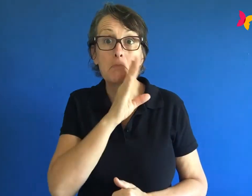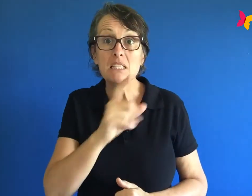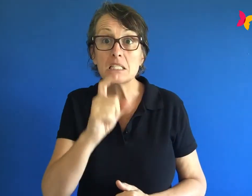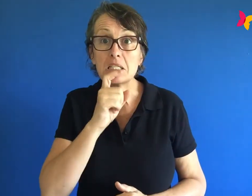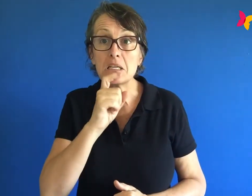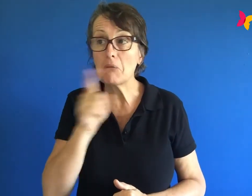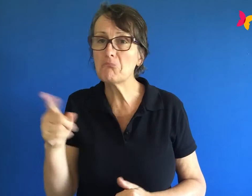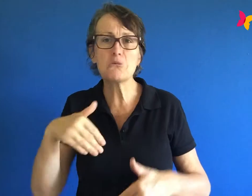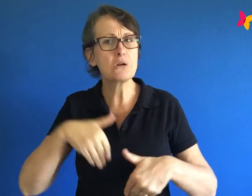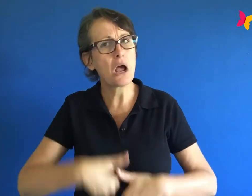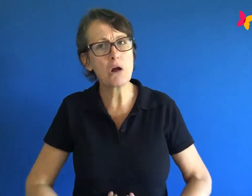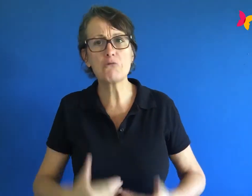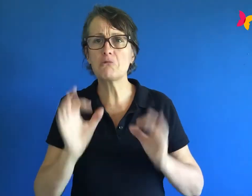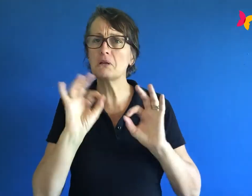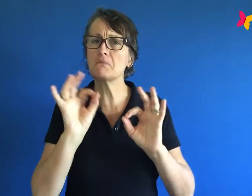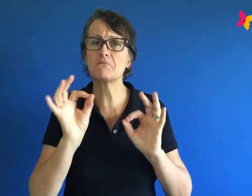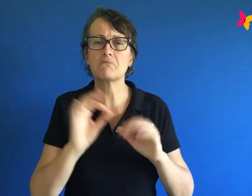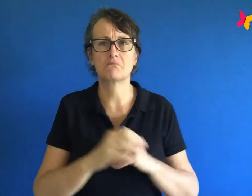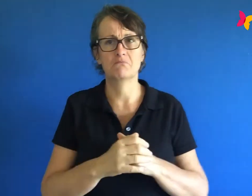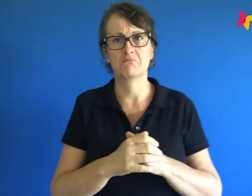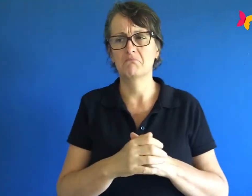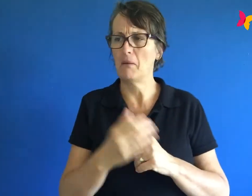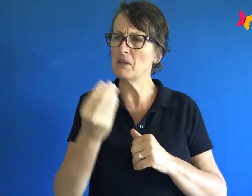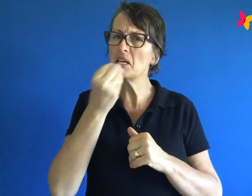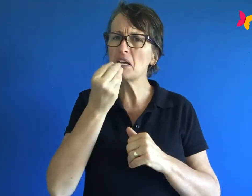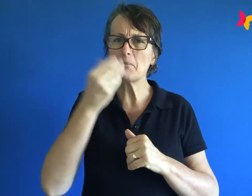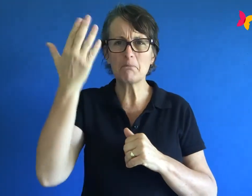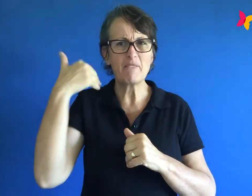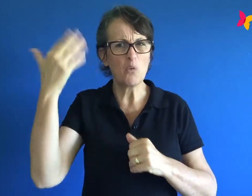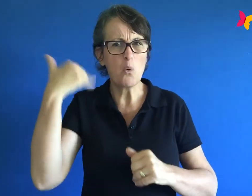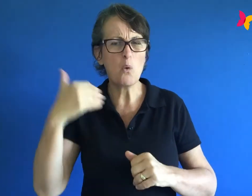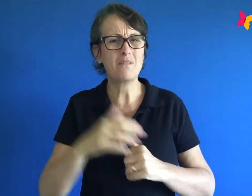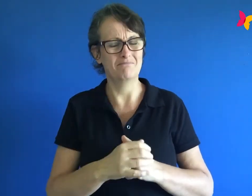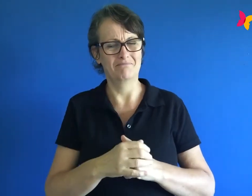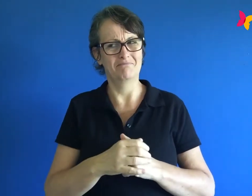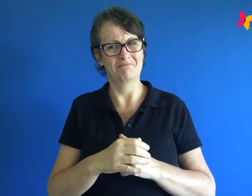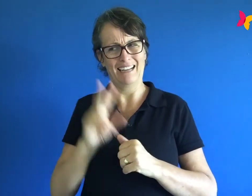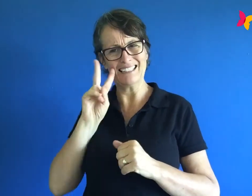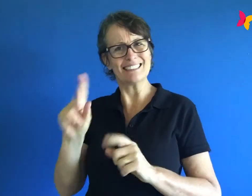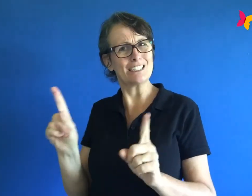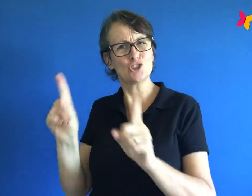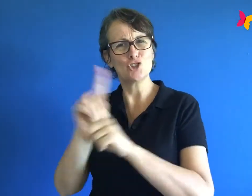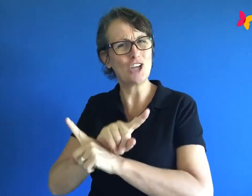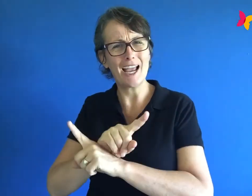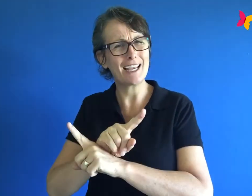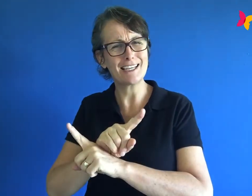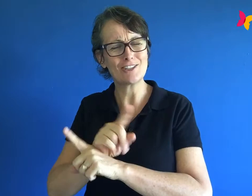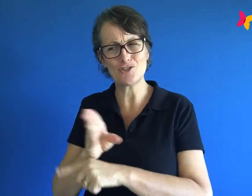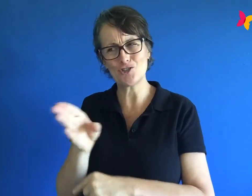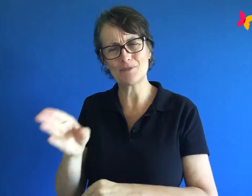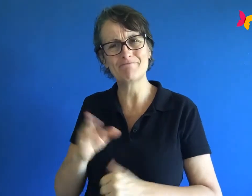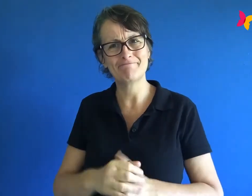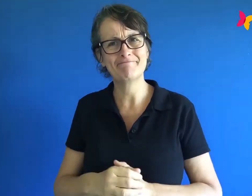hungry or had eaten earlier. It was a change from having